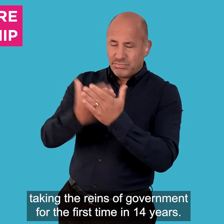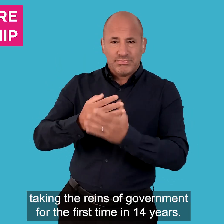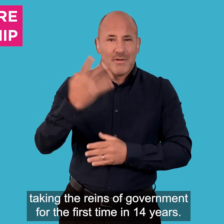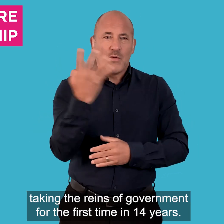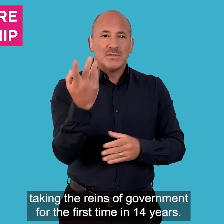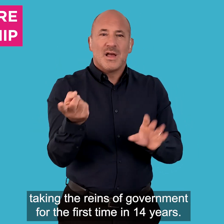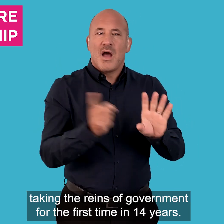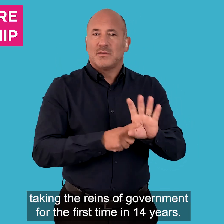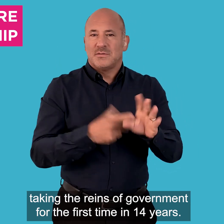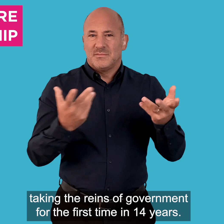14 years.